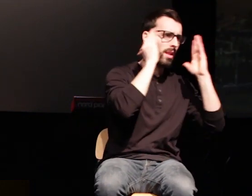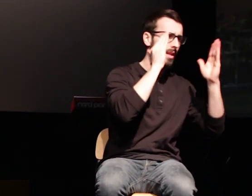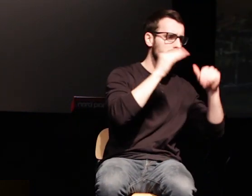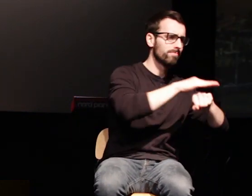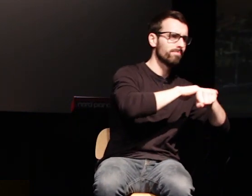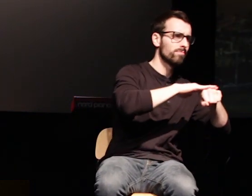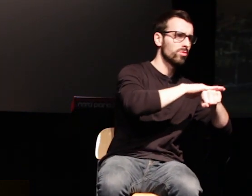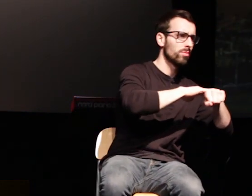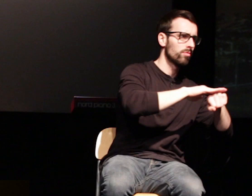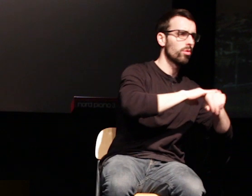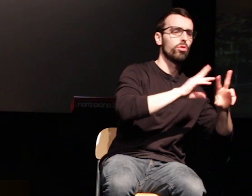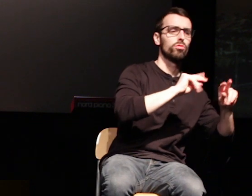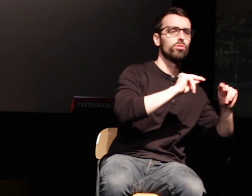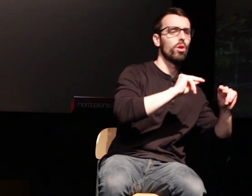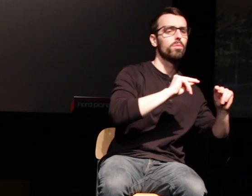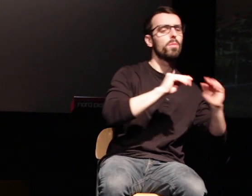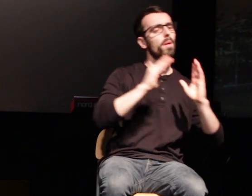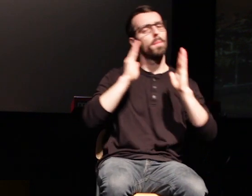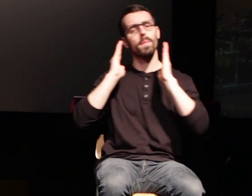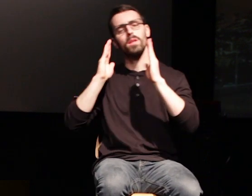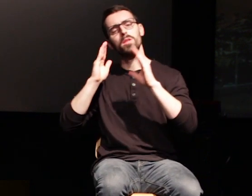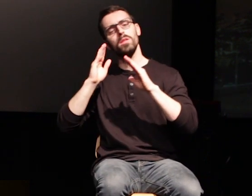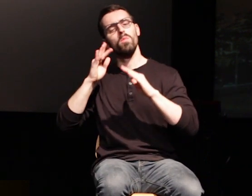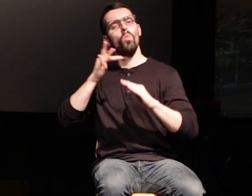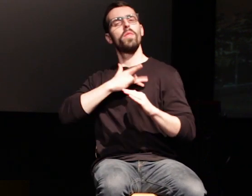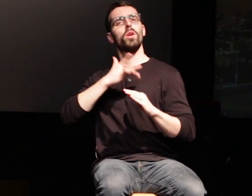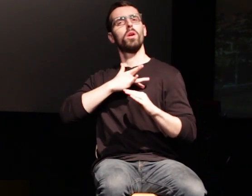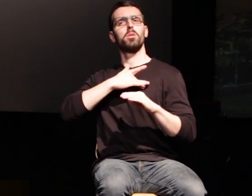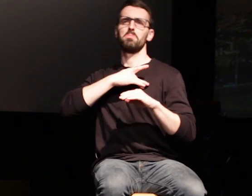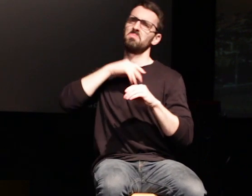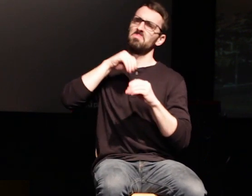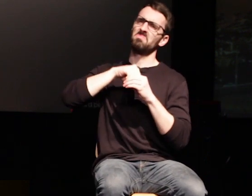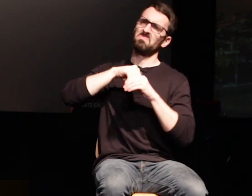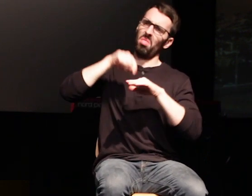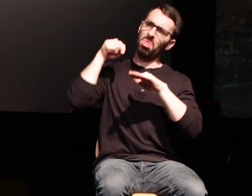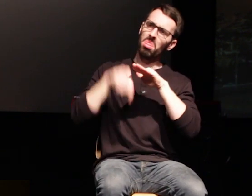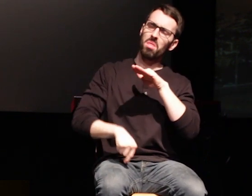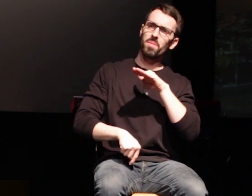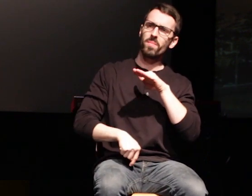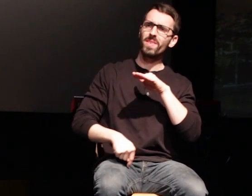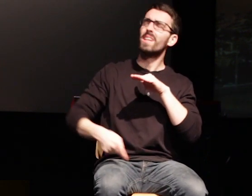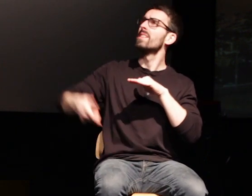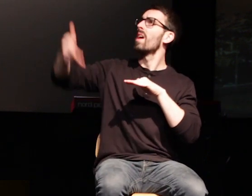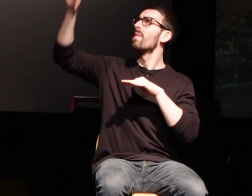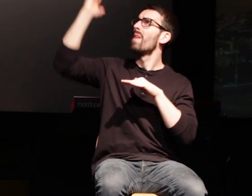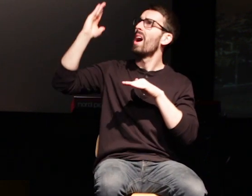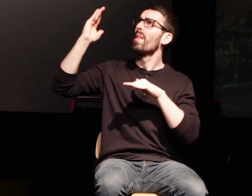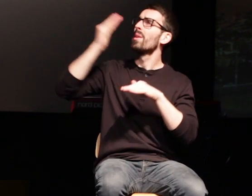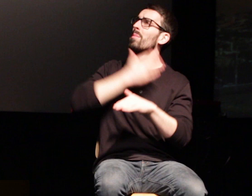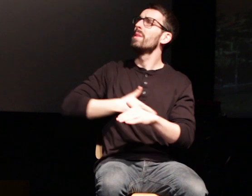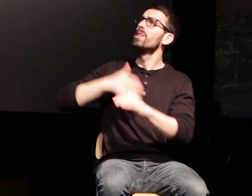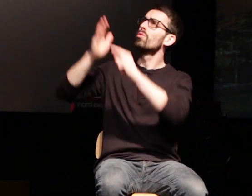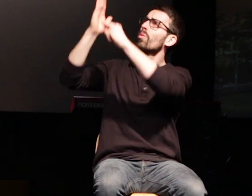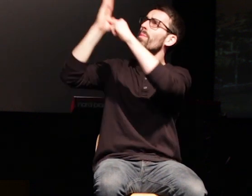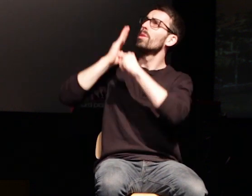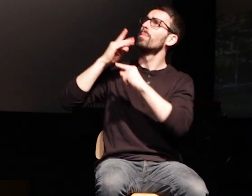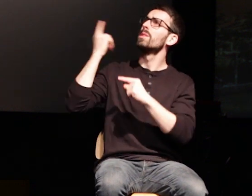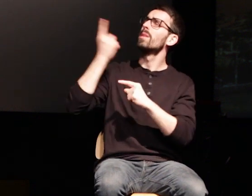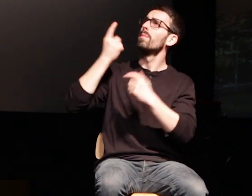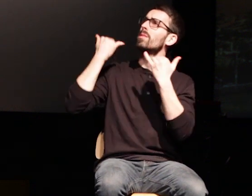but listen with your heart? And would you say, Father, please reveal something to me that I need to hear from you